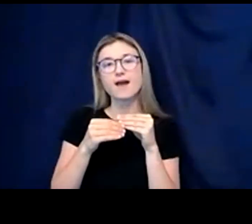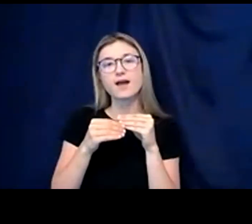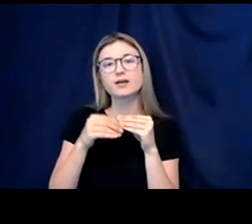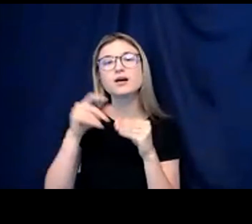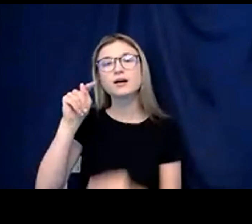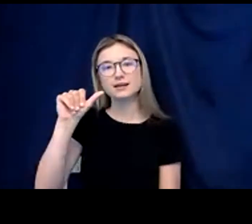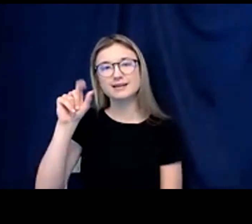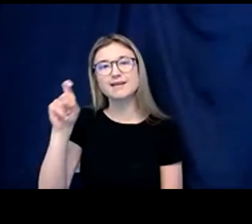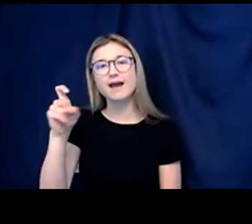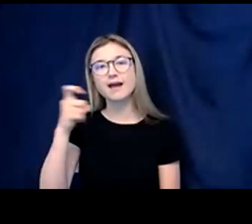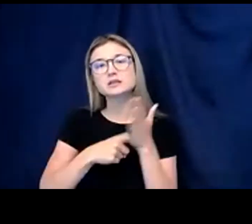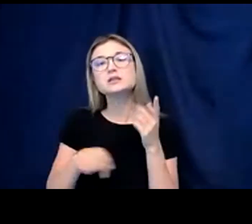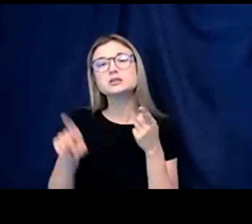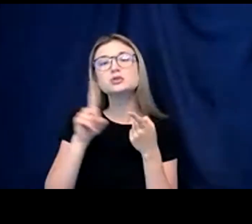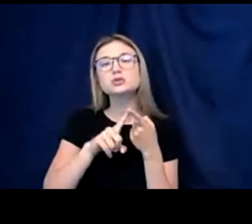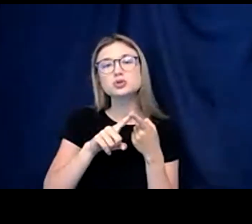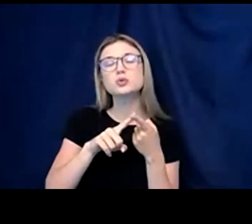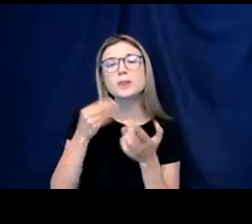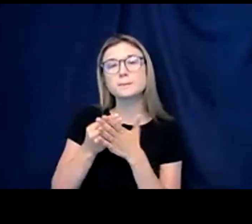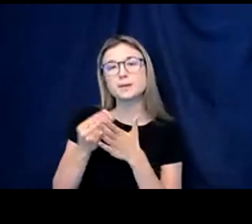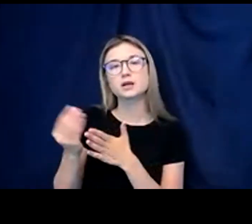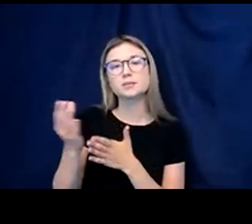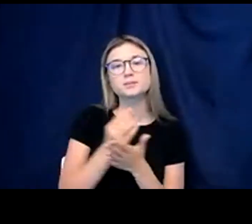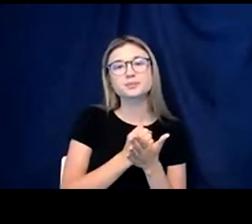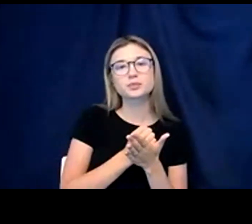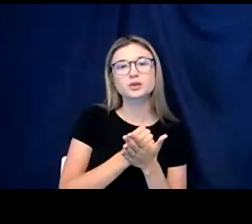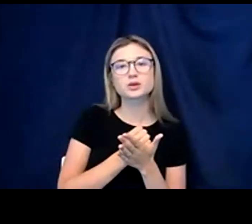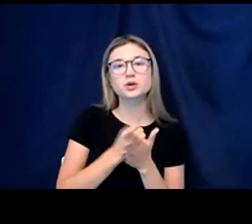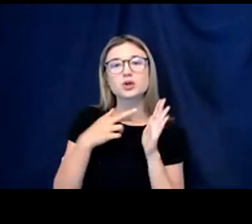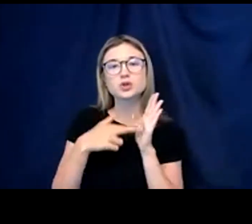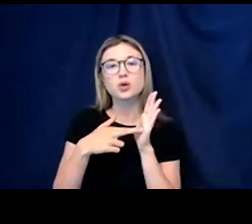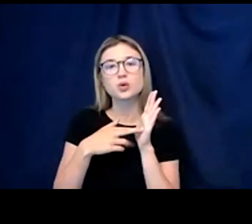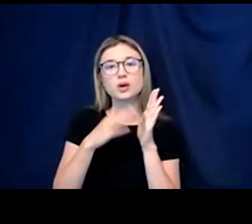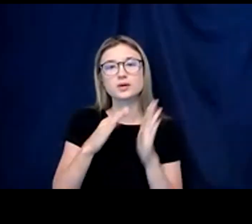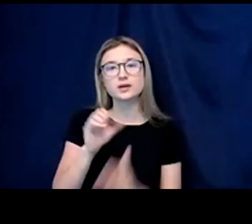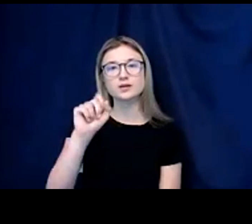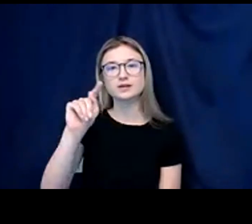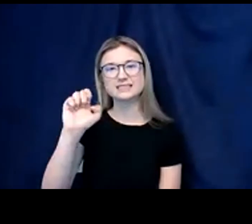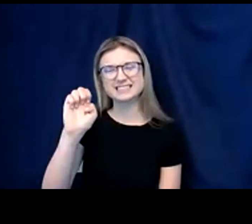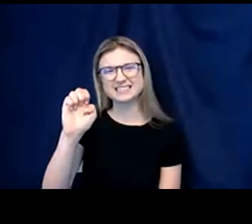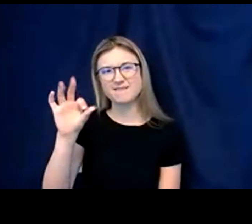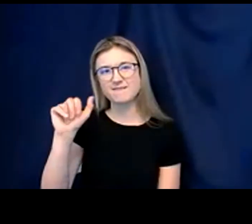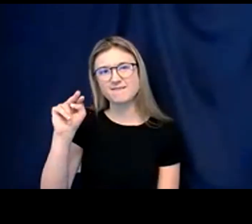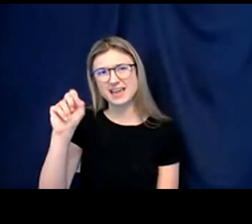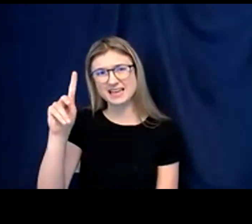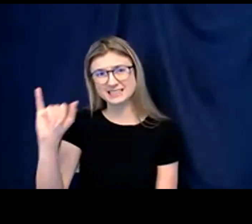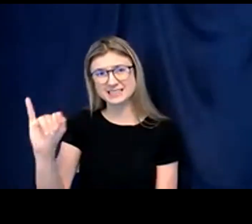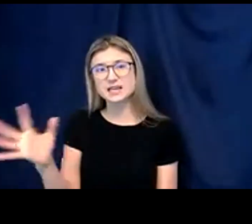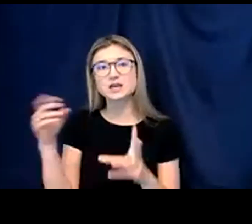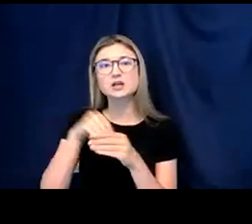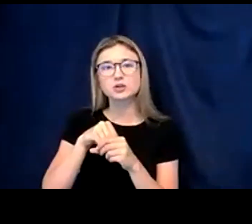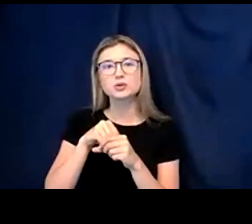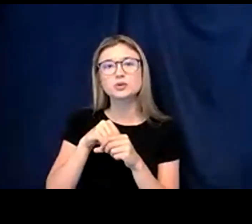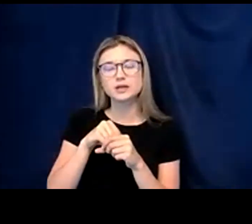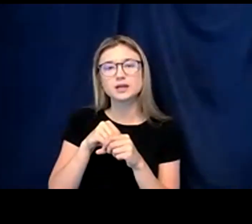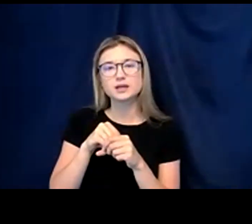that. So Representative Stefanski included a provision in this